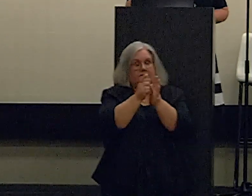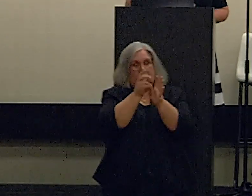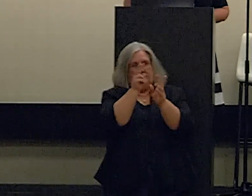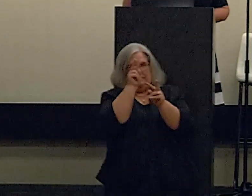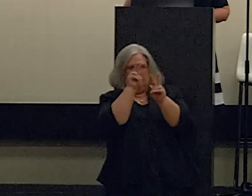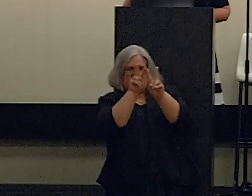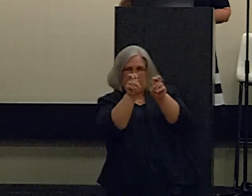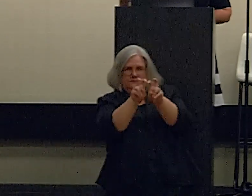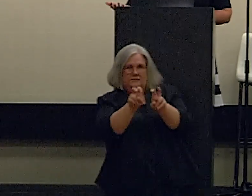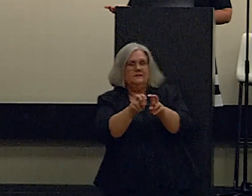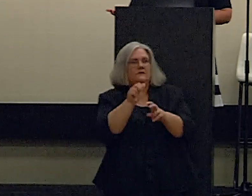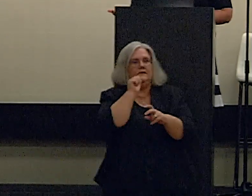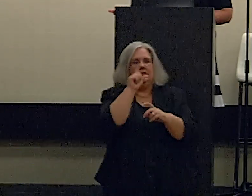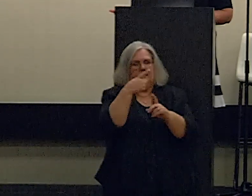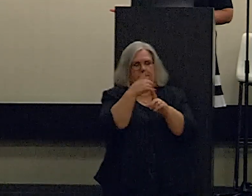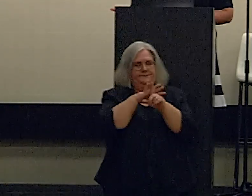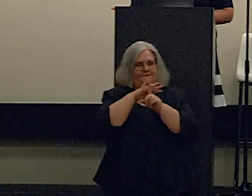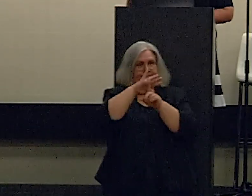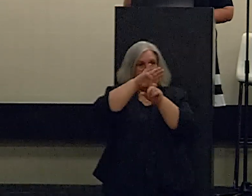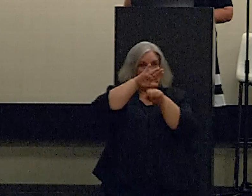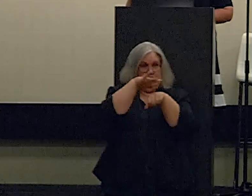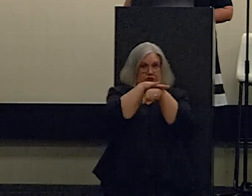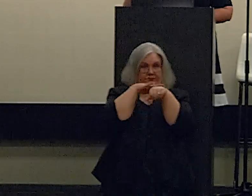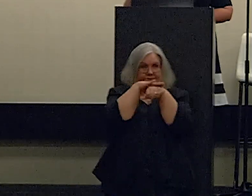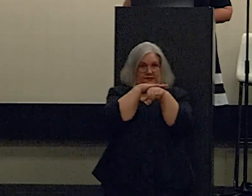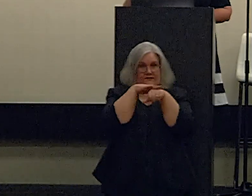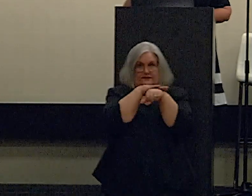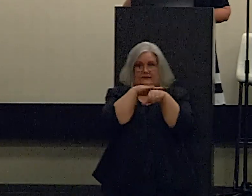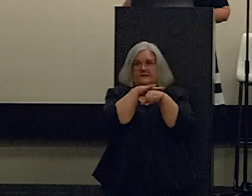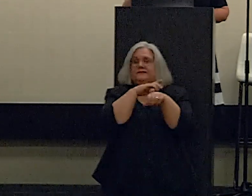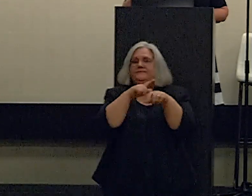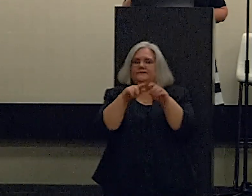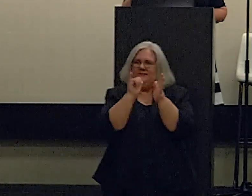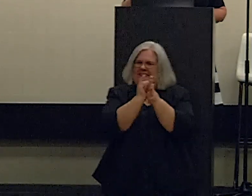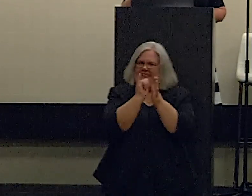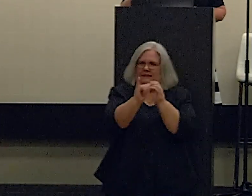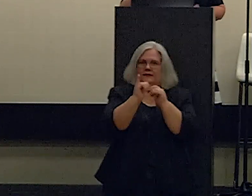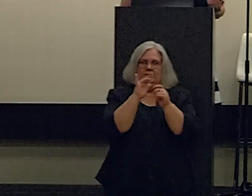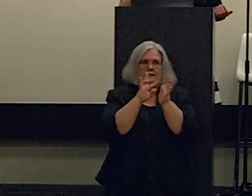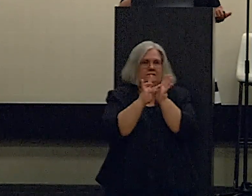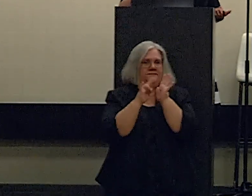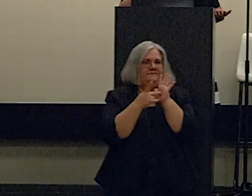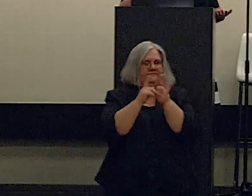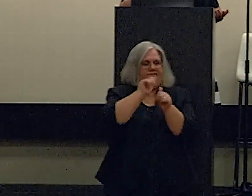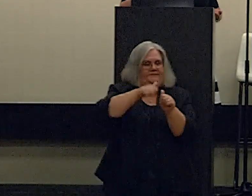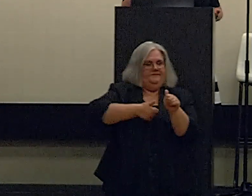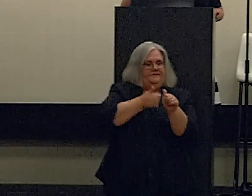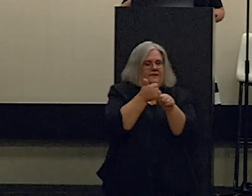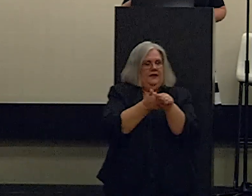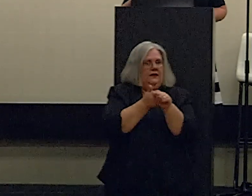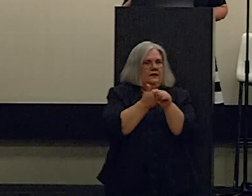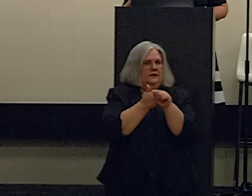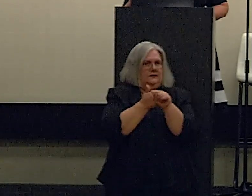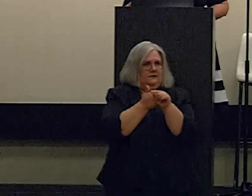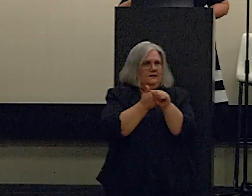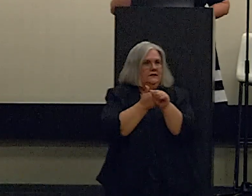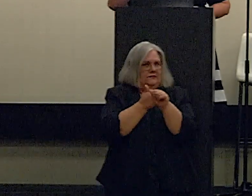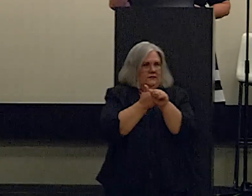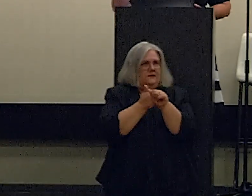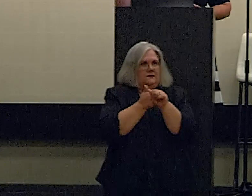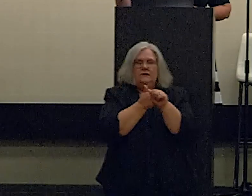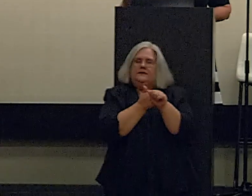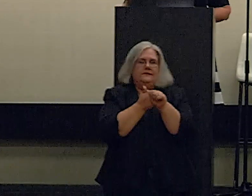surface influence what I'm doing, because that is where implicit bias happens. Now, working in academia, working with medical